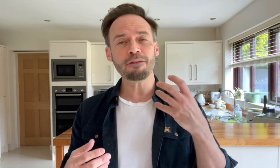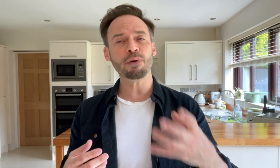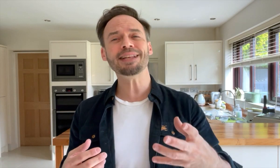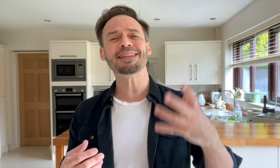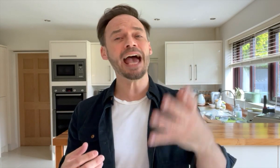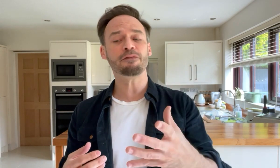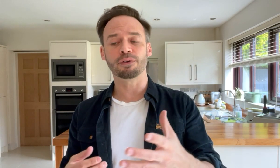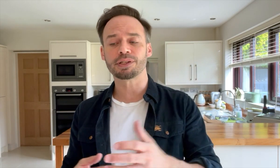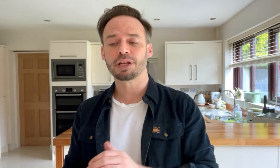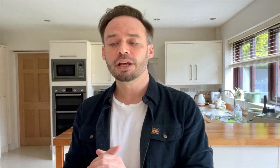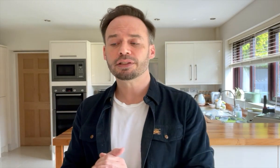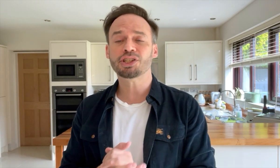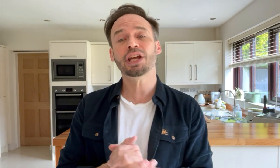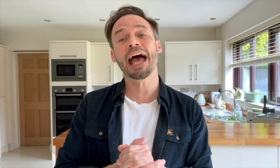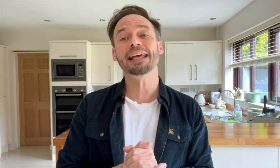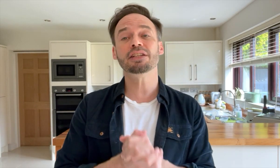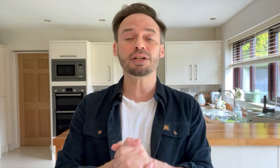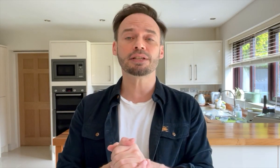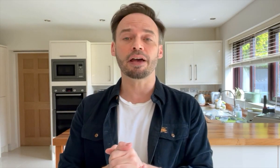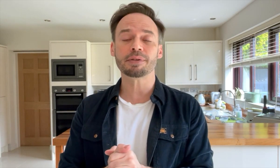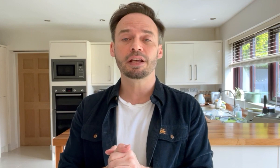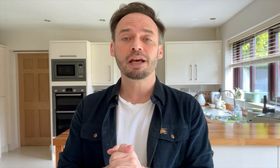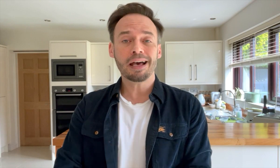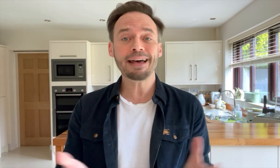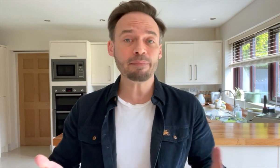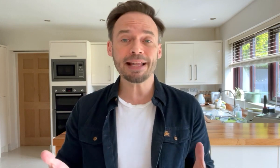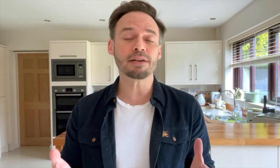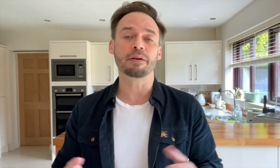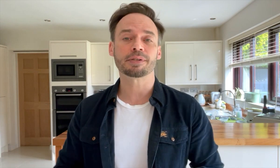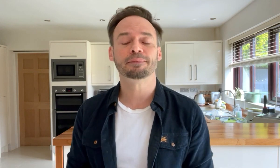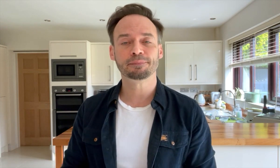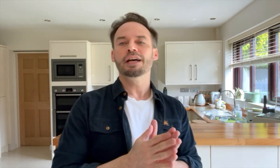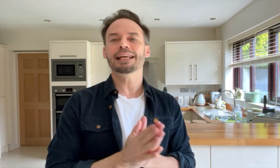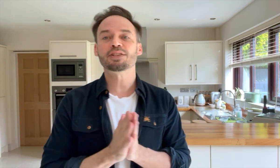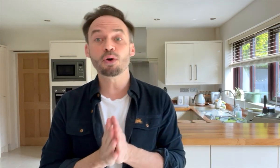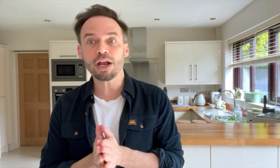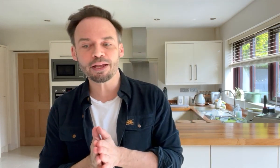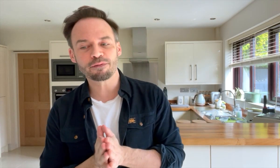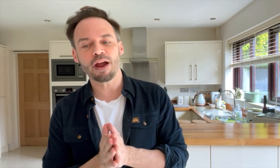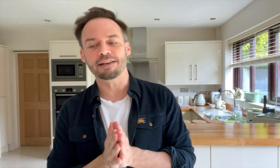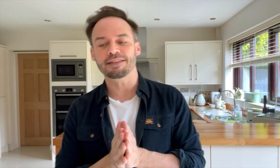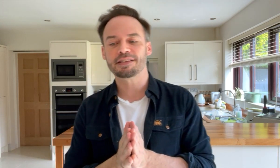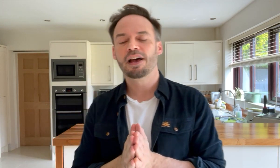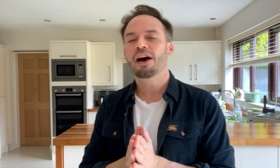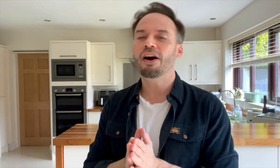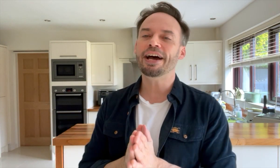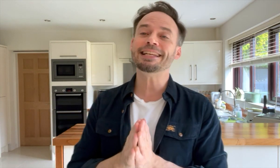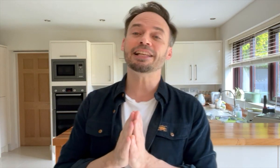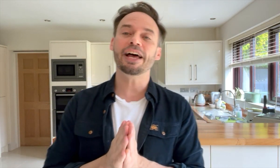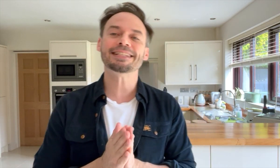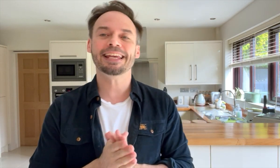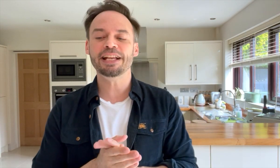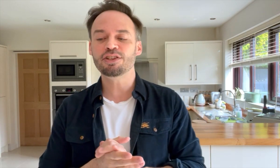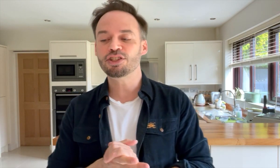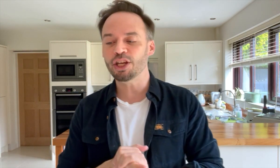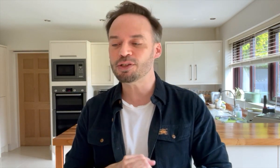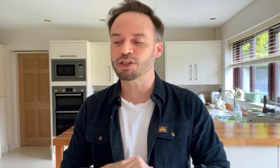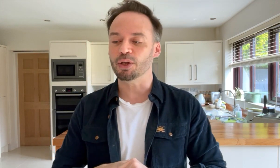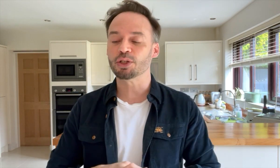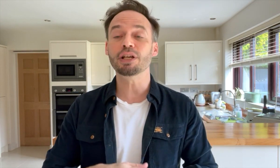friends are there for us to share in the good times and the bad times now talking your friends i'd like to introduce you to a